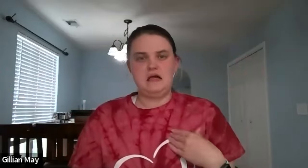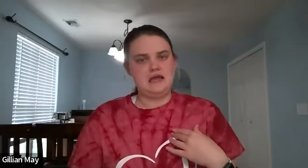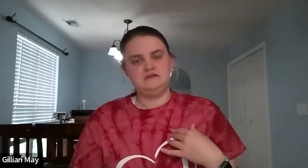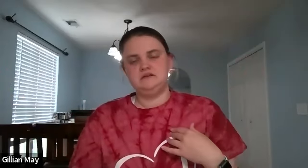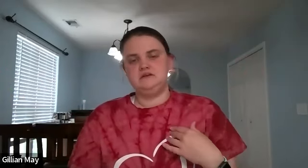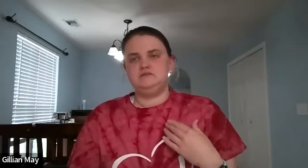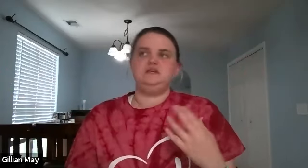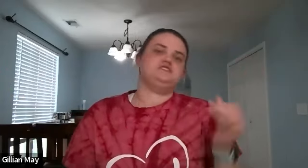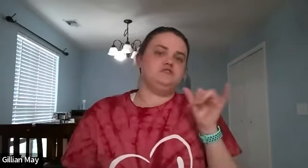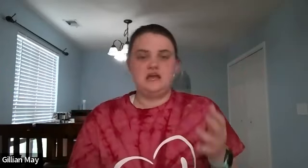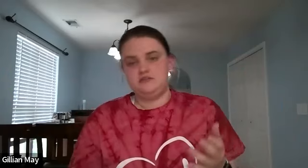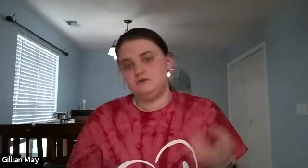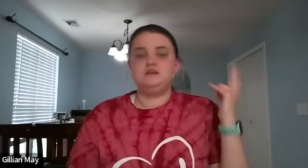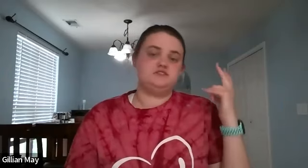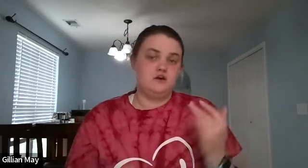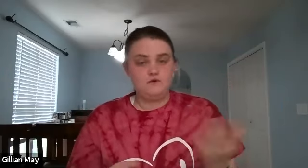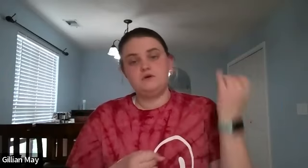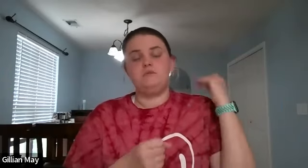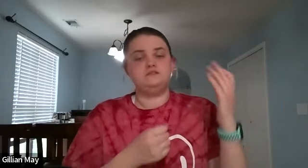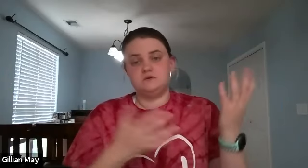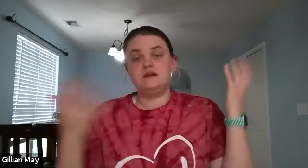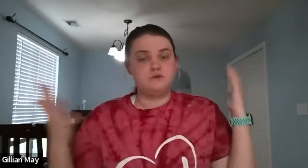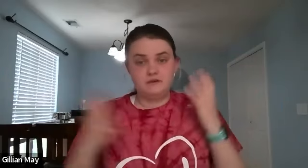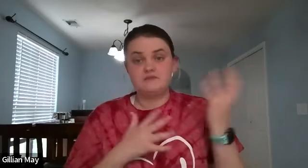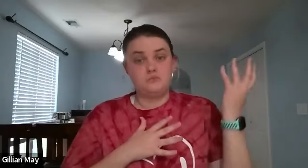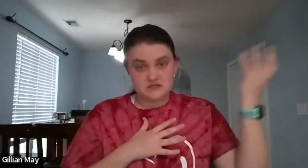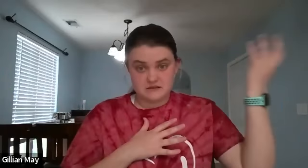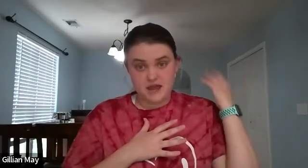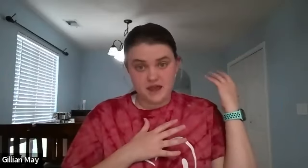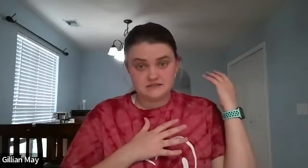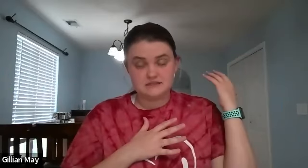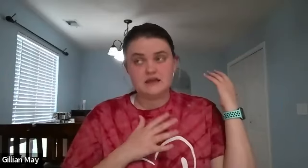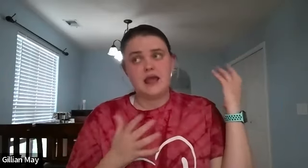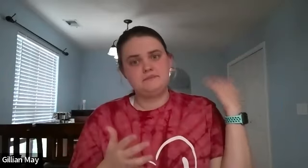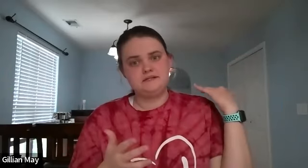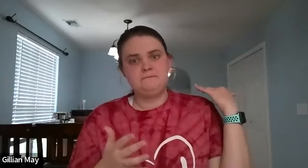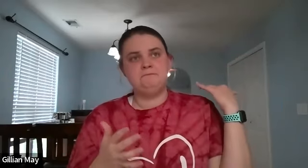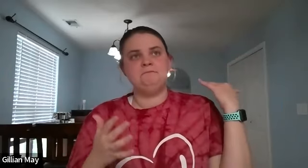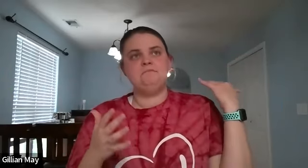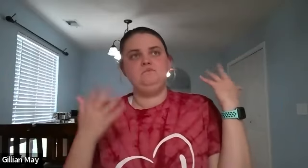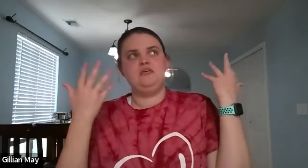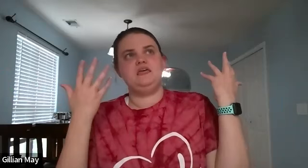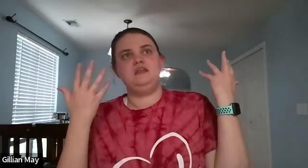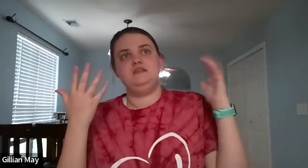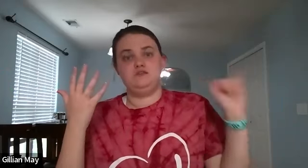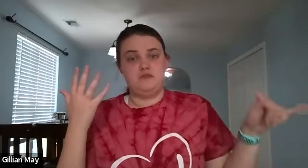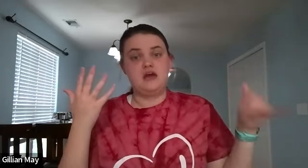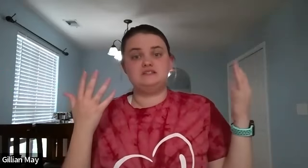like yesterday, 3 years ago, 4 months, wherever, whenever it was in the past happened, then either that or